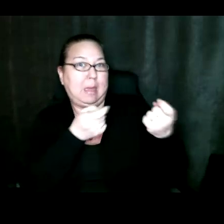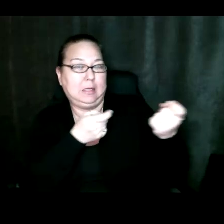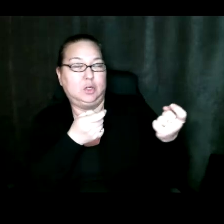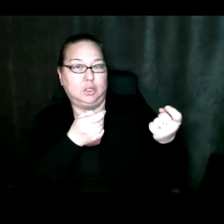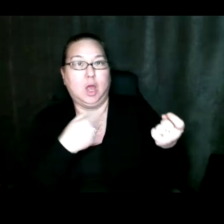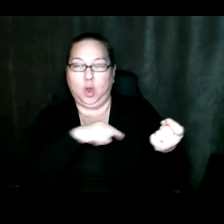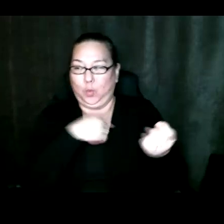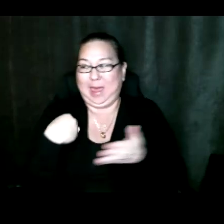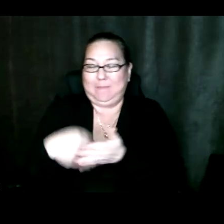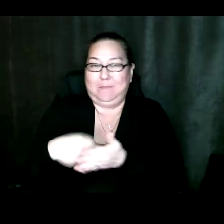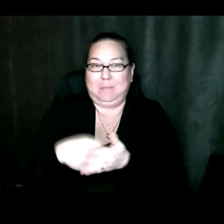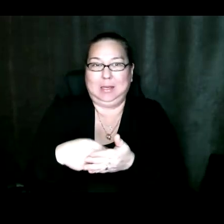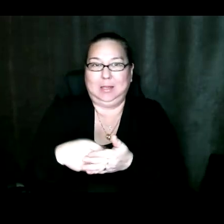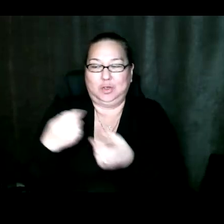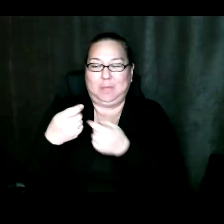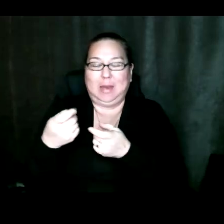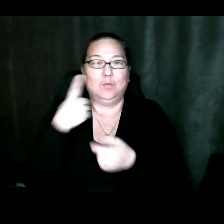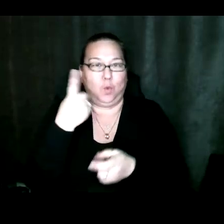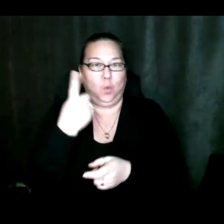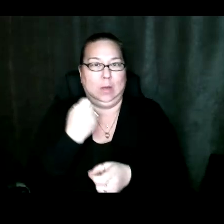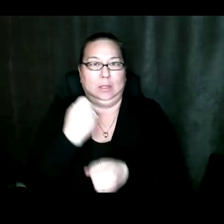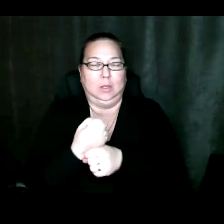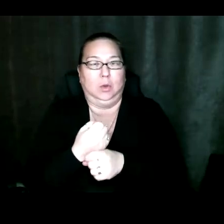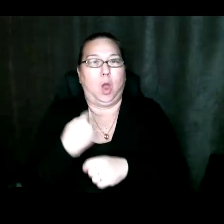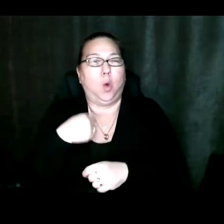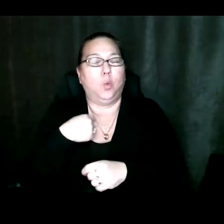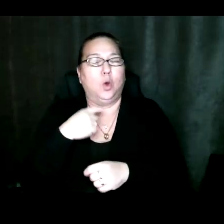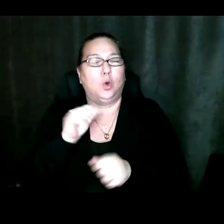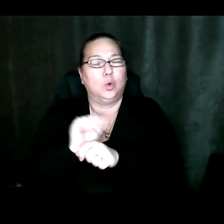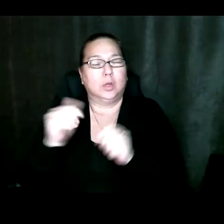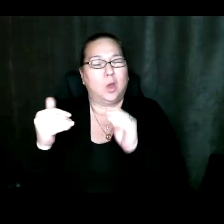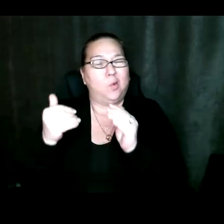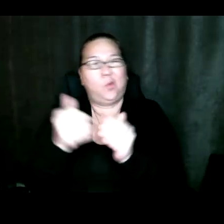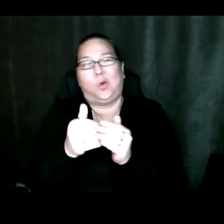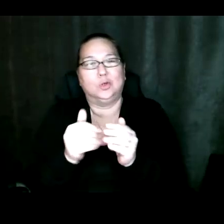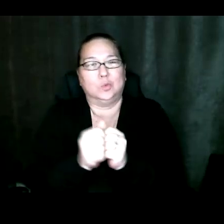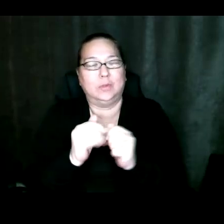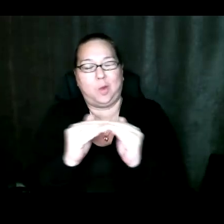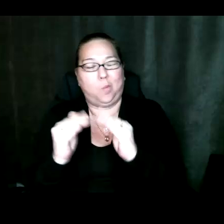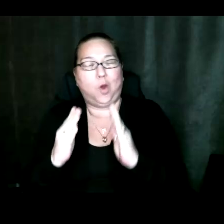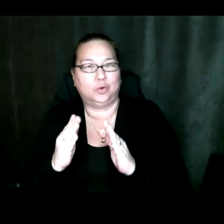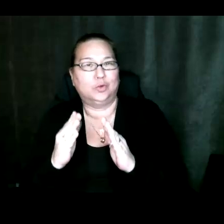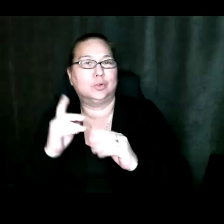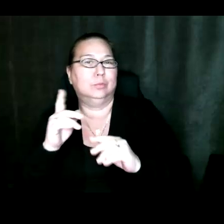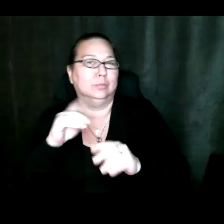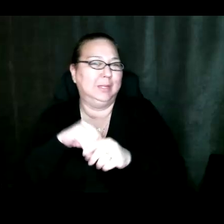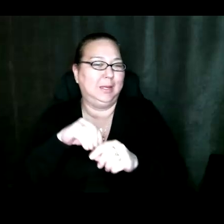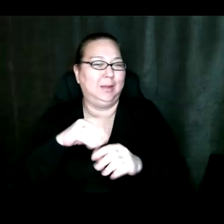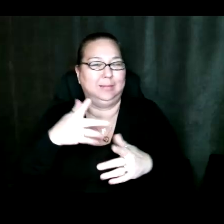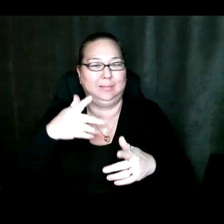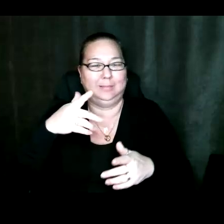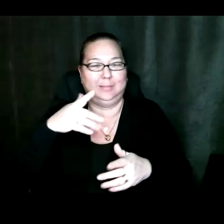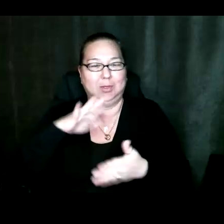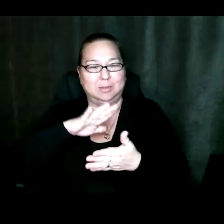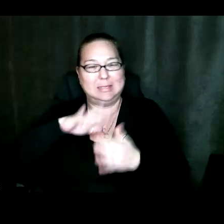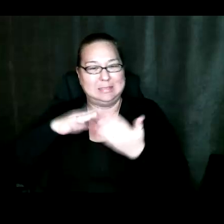to cover it for 1 year. We're working closely with our partners in the city to ensure that we get this more accurate for 26, and this isn't a problem again.